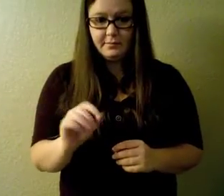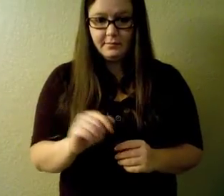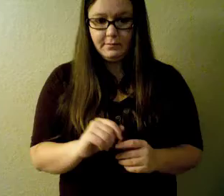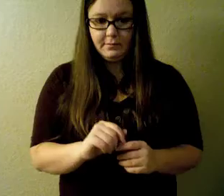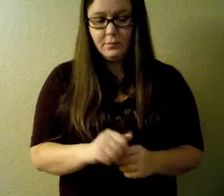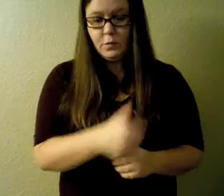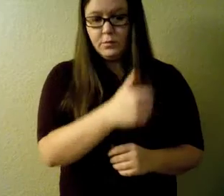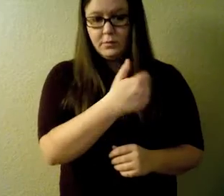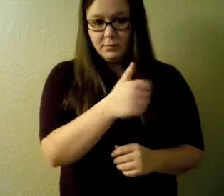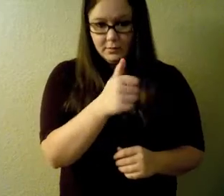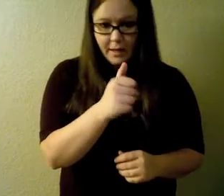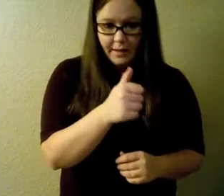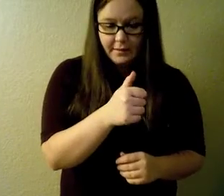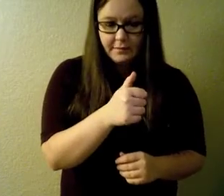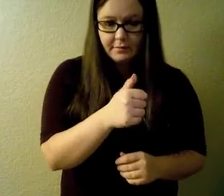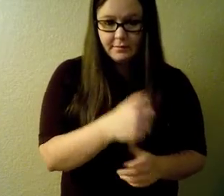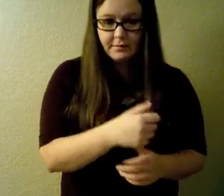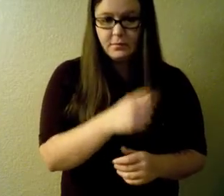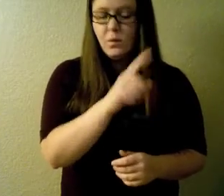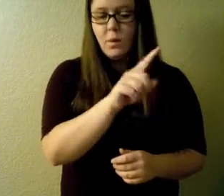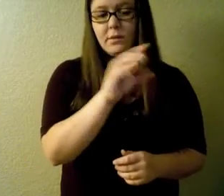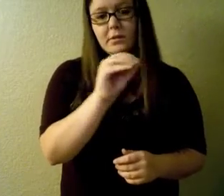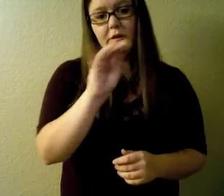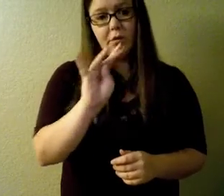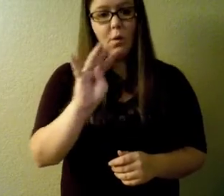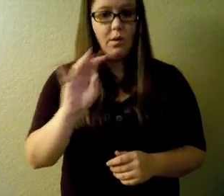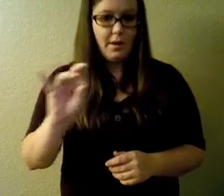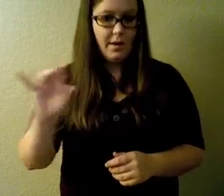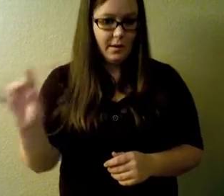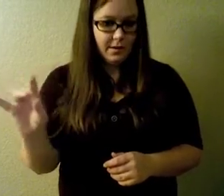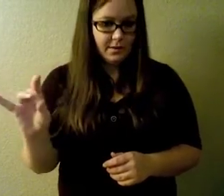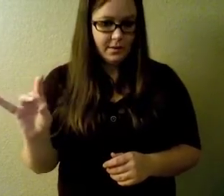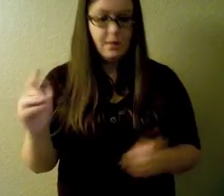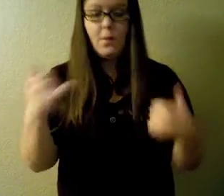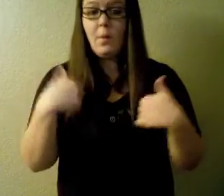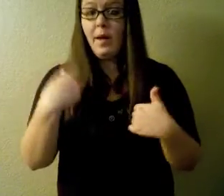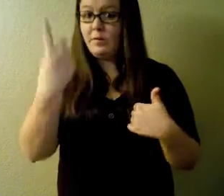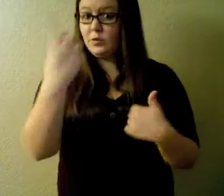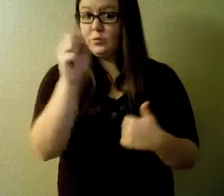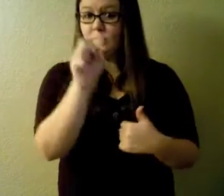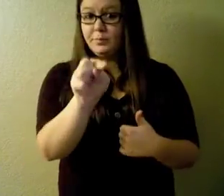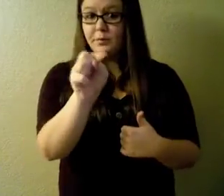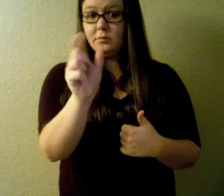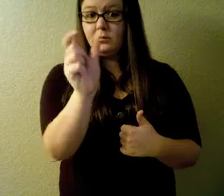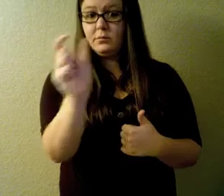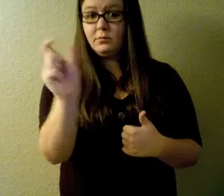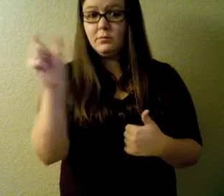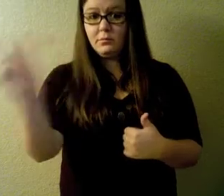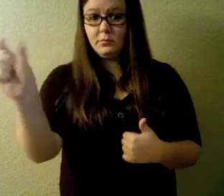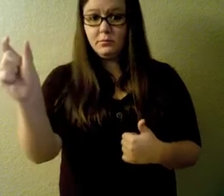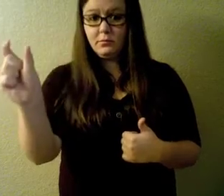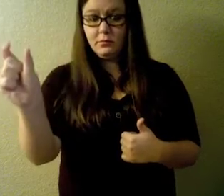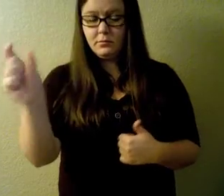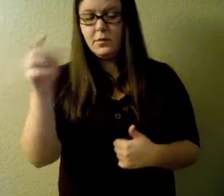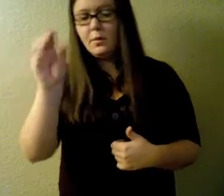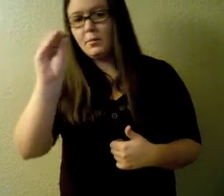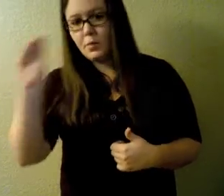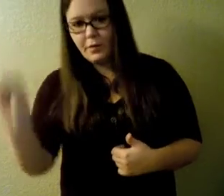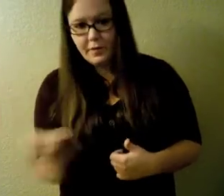end. Again, I've got two numbers past the decimal point, so I move the decimal point over 2 spots, and my answer is